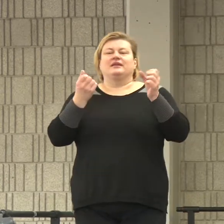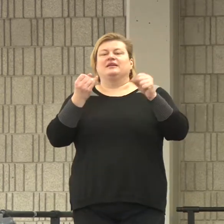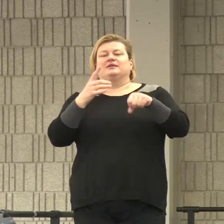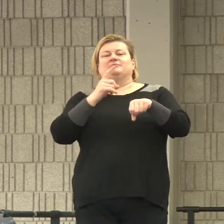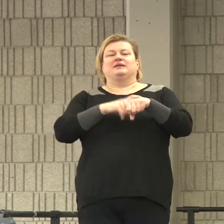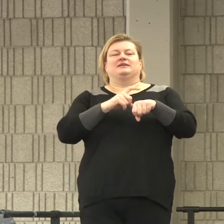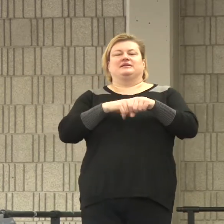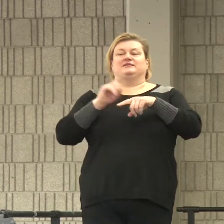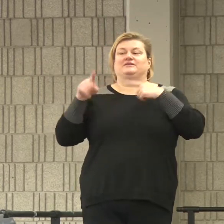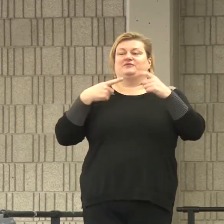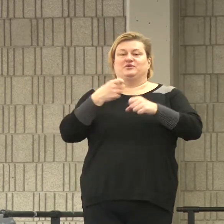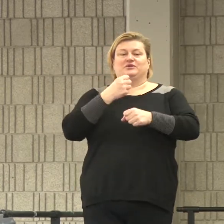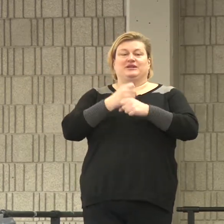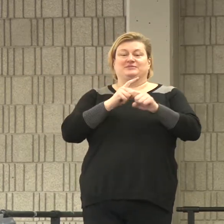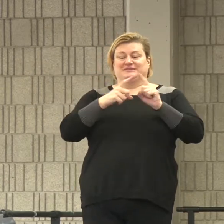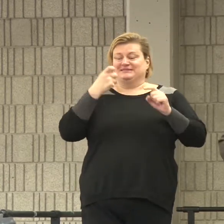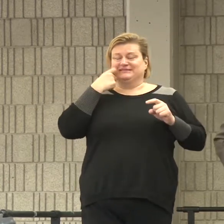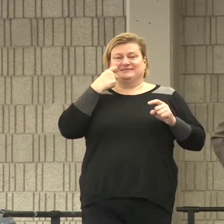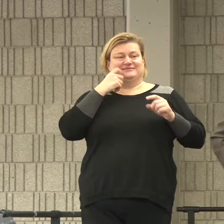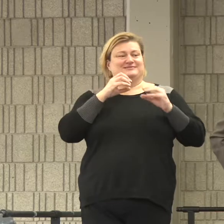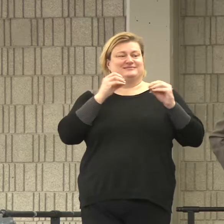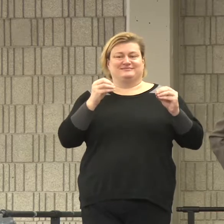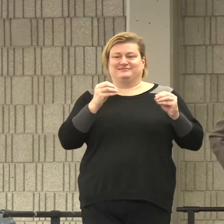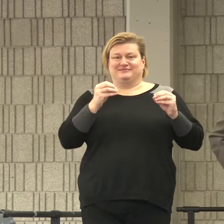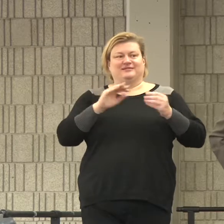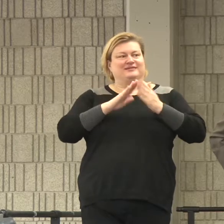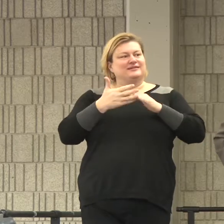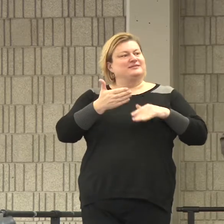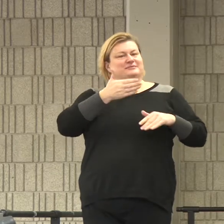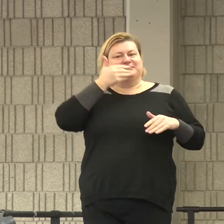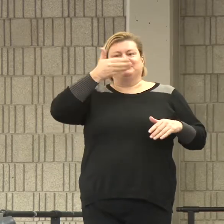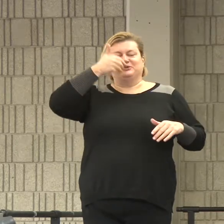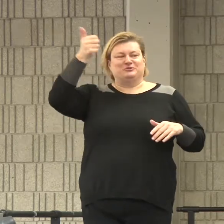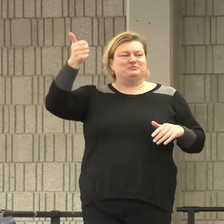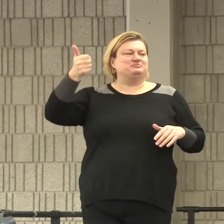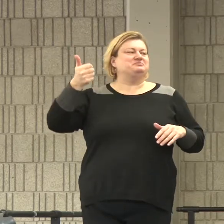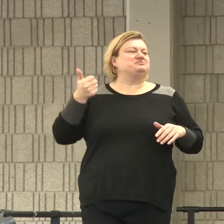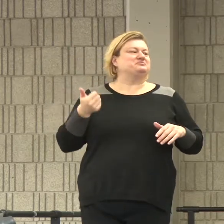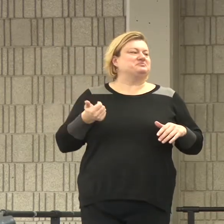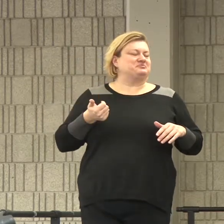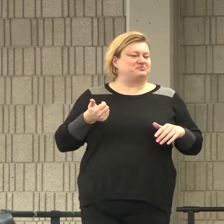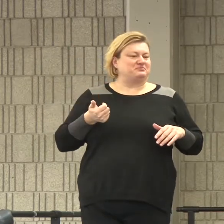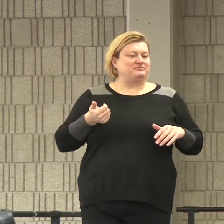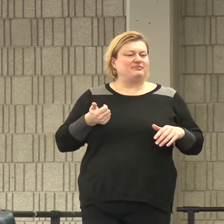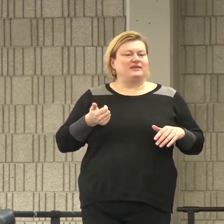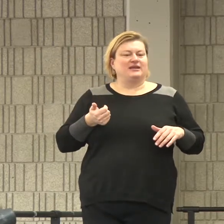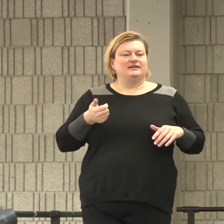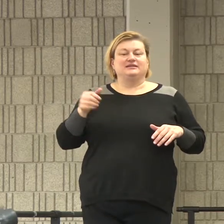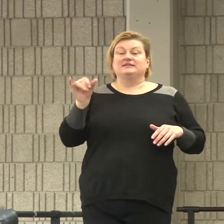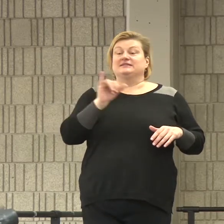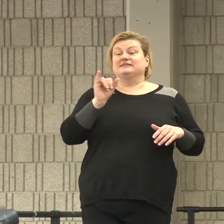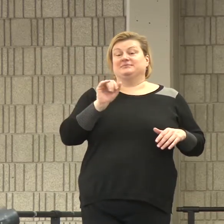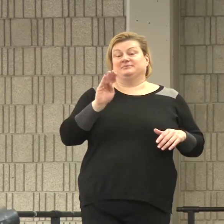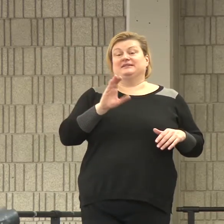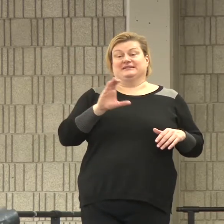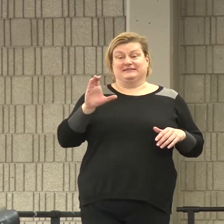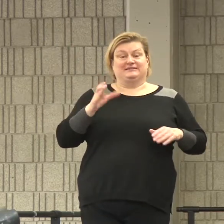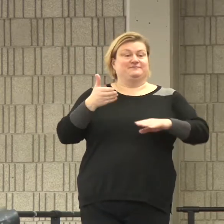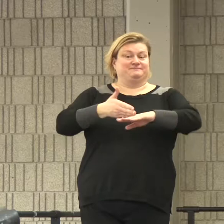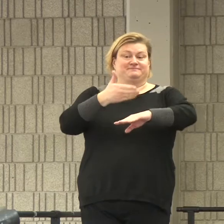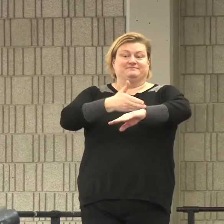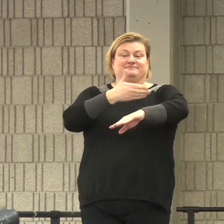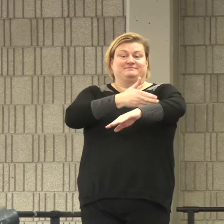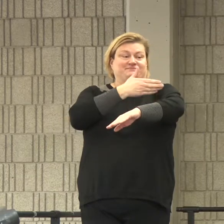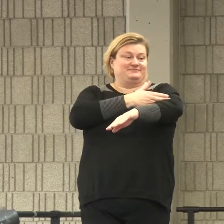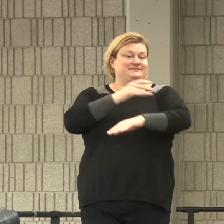past few years, but not in the last couple of years, and it just keeps getting better and better. So just like Bristol Community College keeps